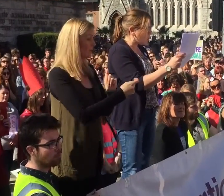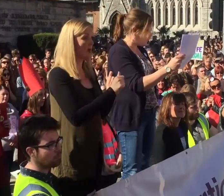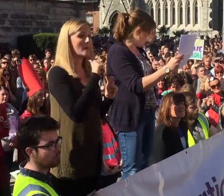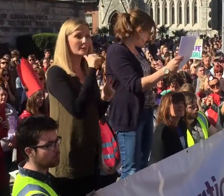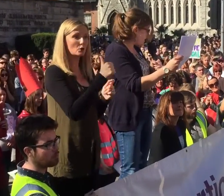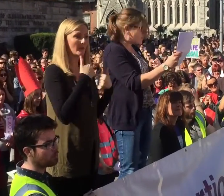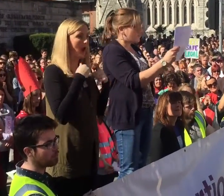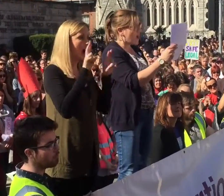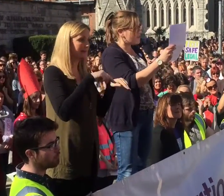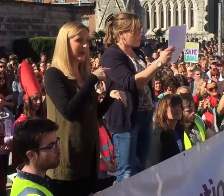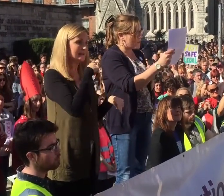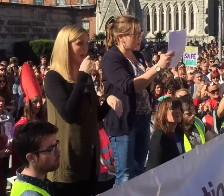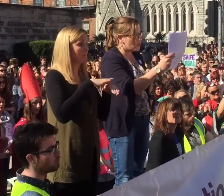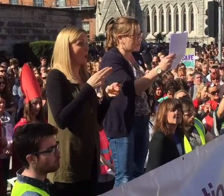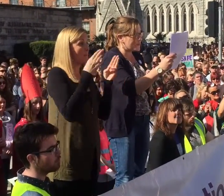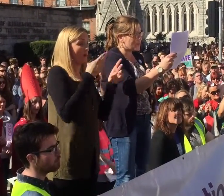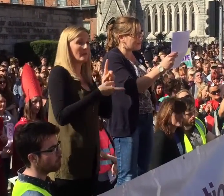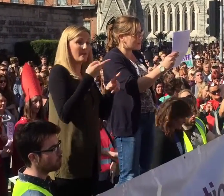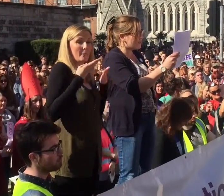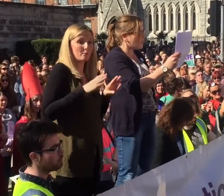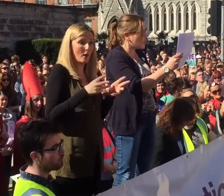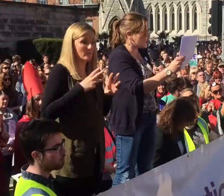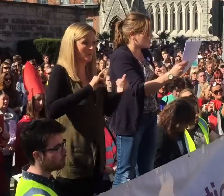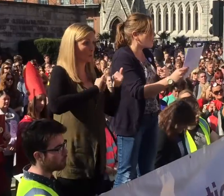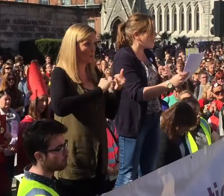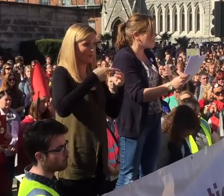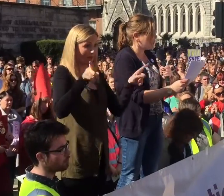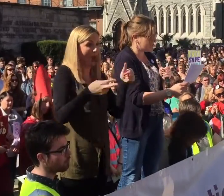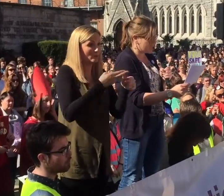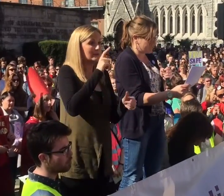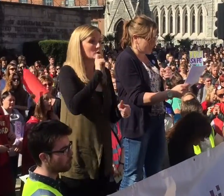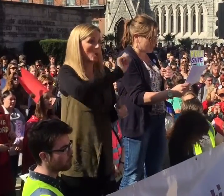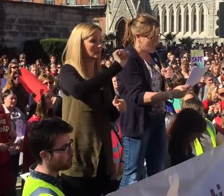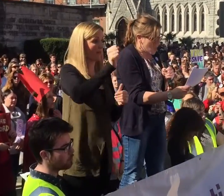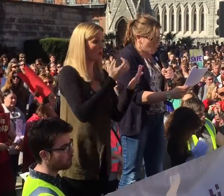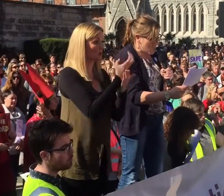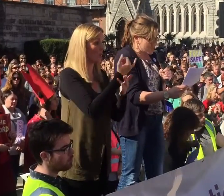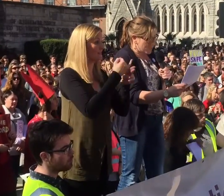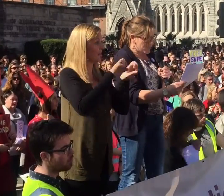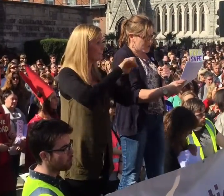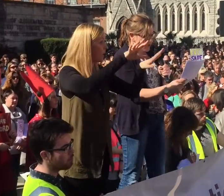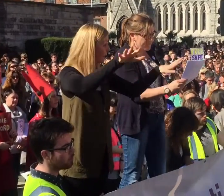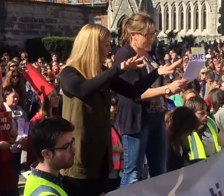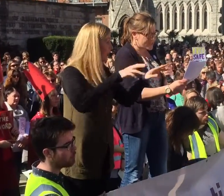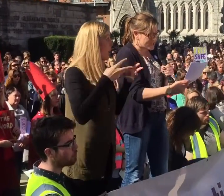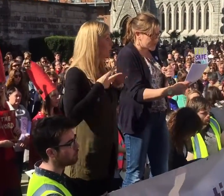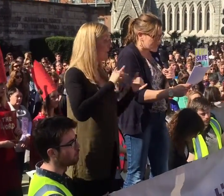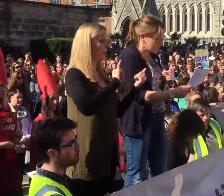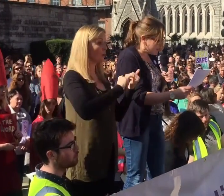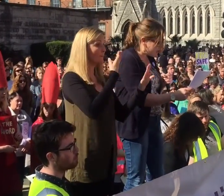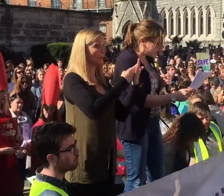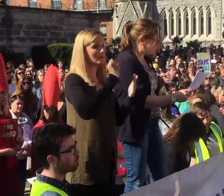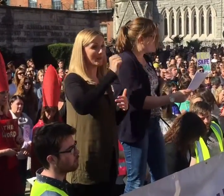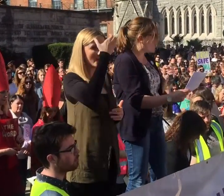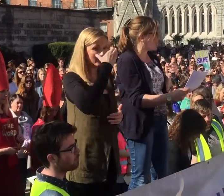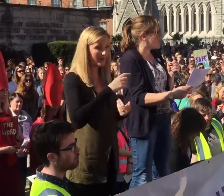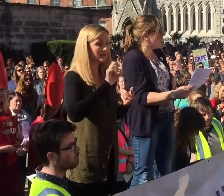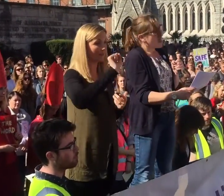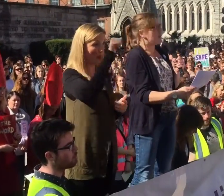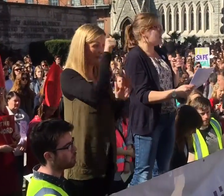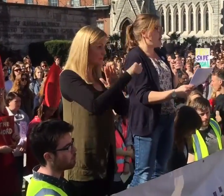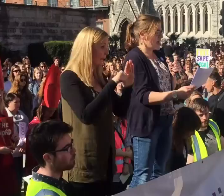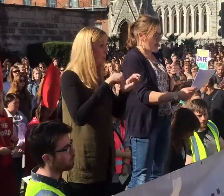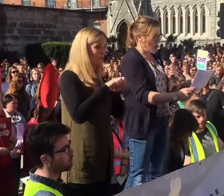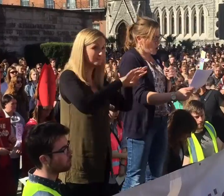more powerfully than the brave women who've been telling their abortion stories publicly. Women putting their faces and experiences